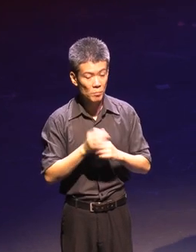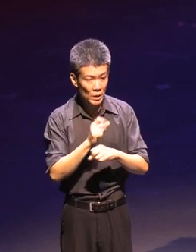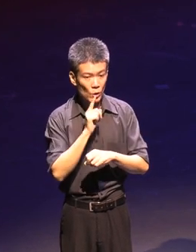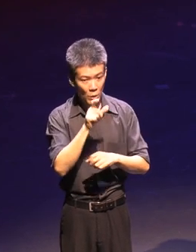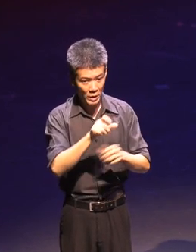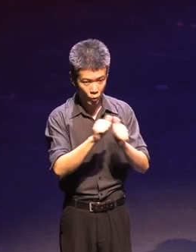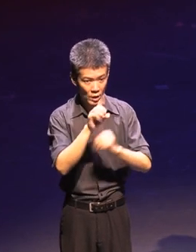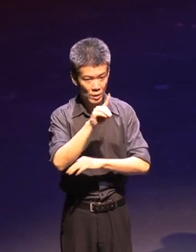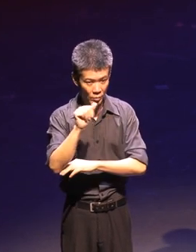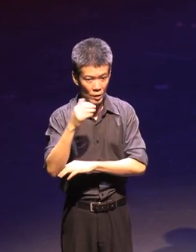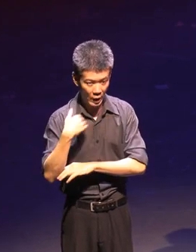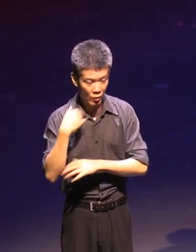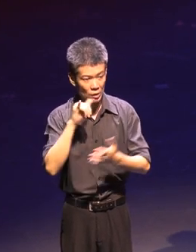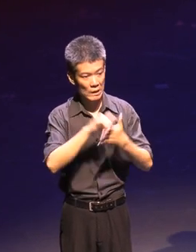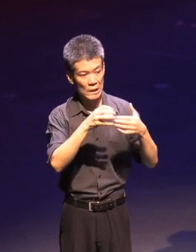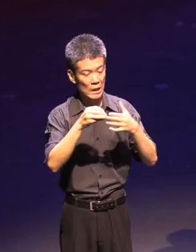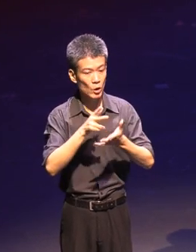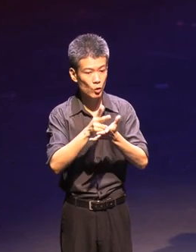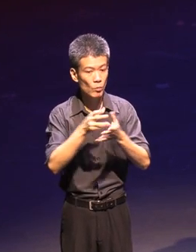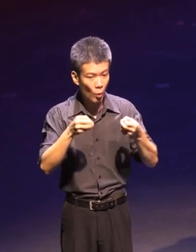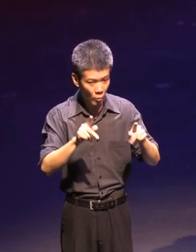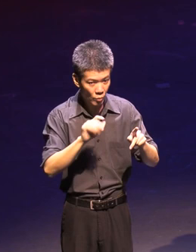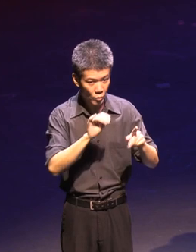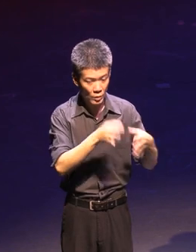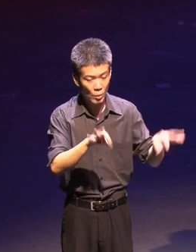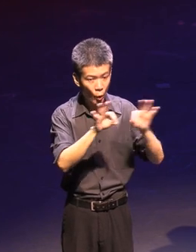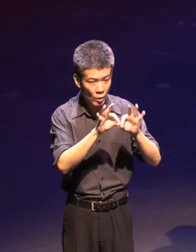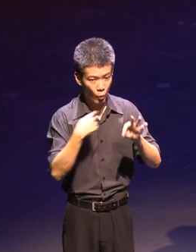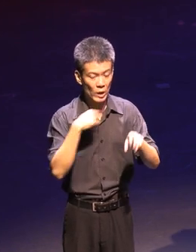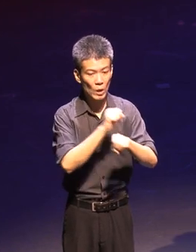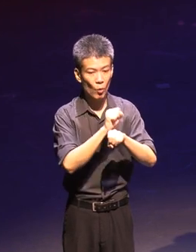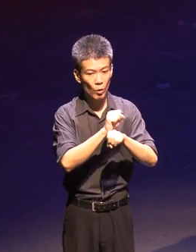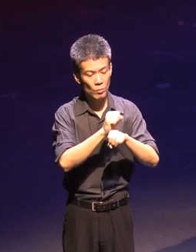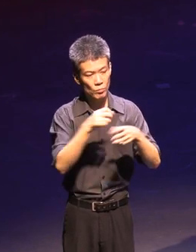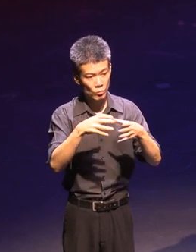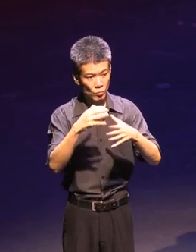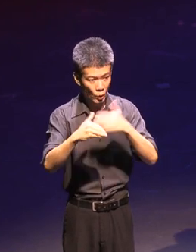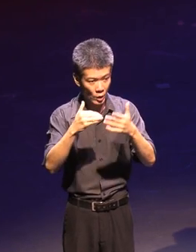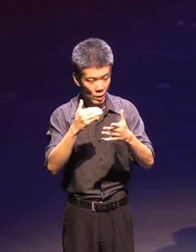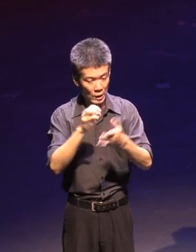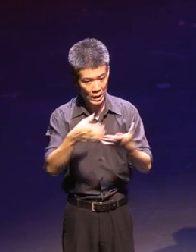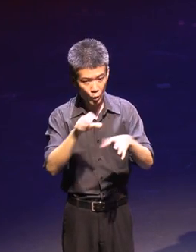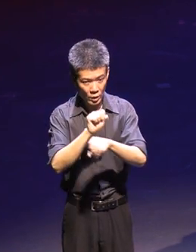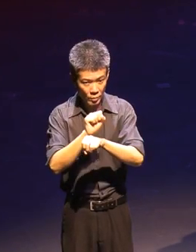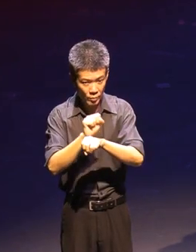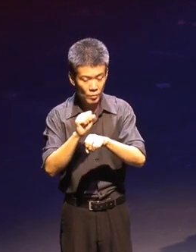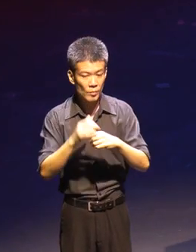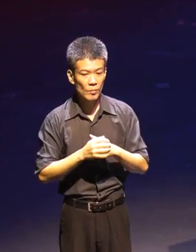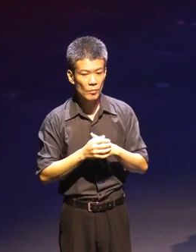Ensuring that persons with disabilities have such leadership opportunities is important as we work towards building an arts ecosystem that